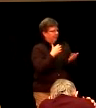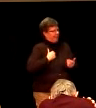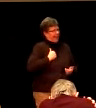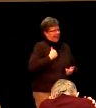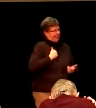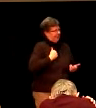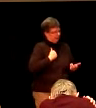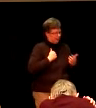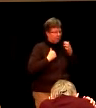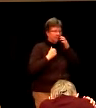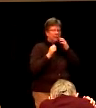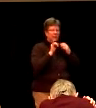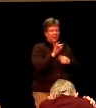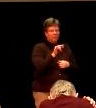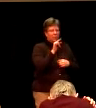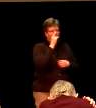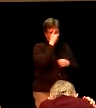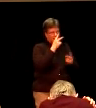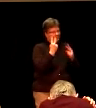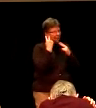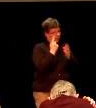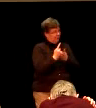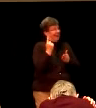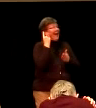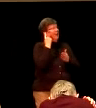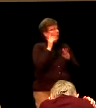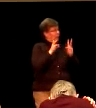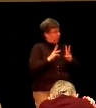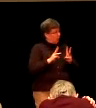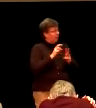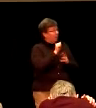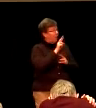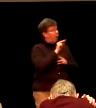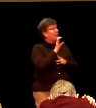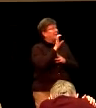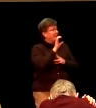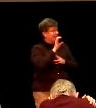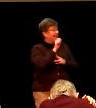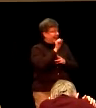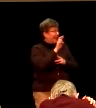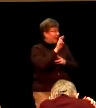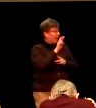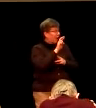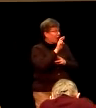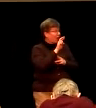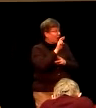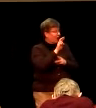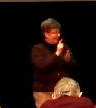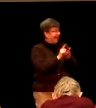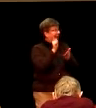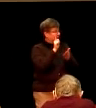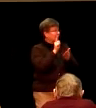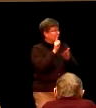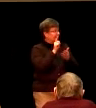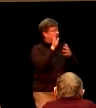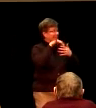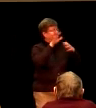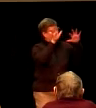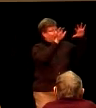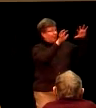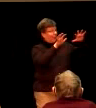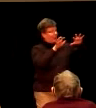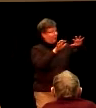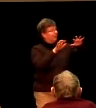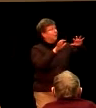Canada. And if you think back to last week's weather with that Arctic air mass that we had in place, it formed over the Arctic